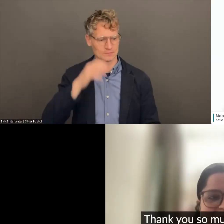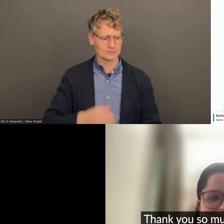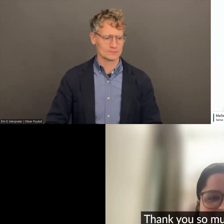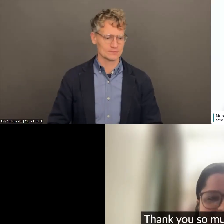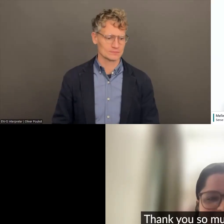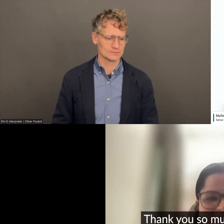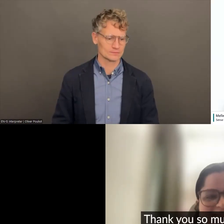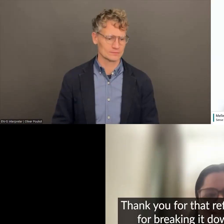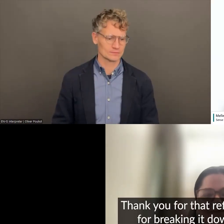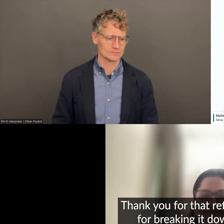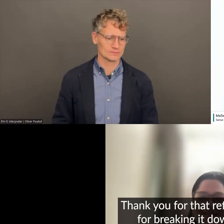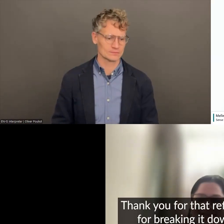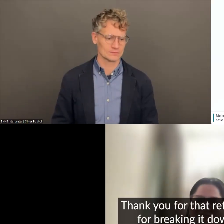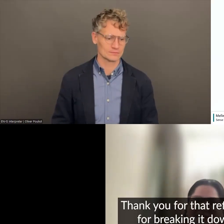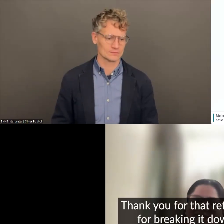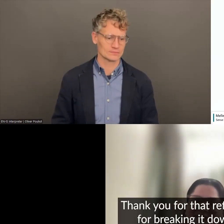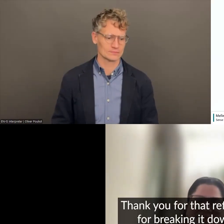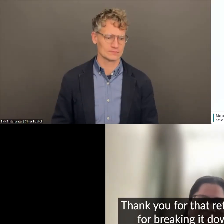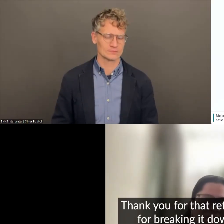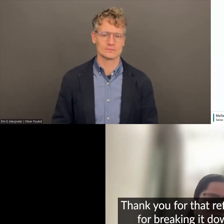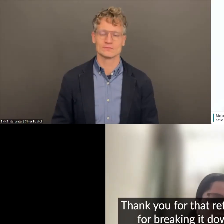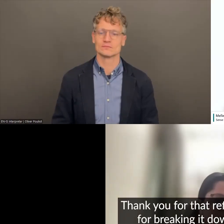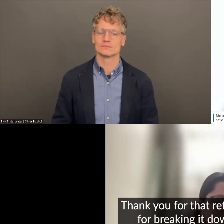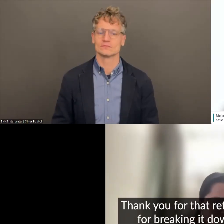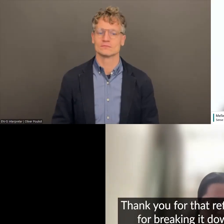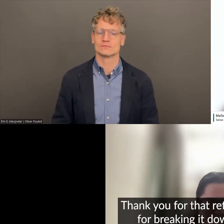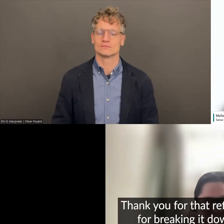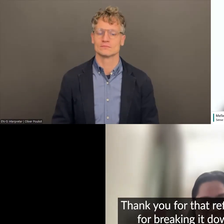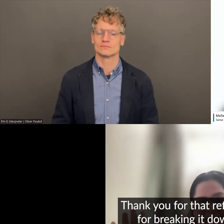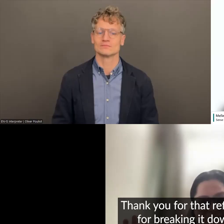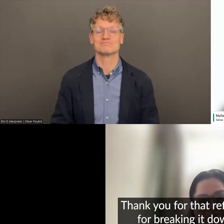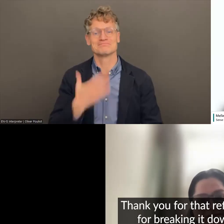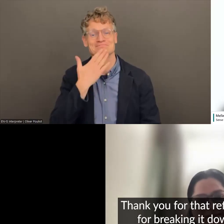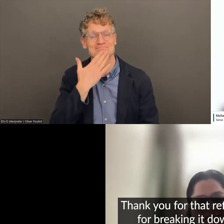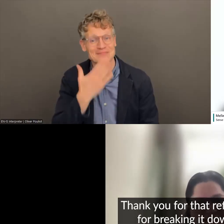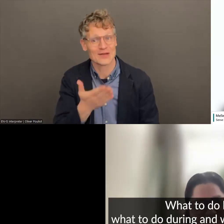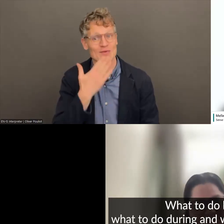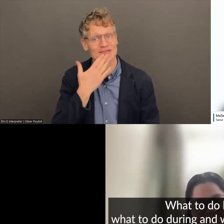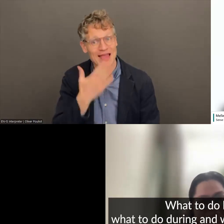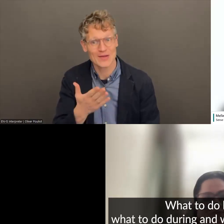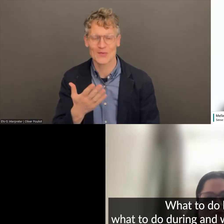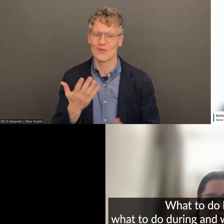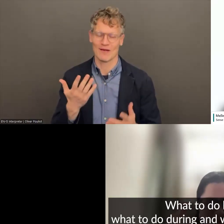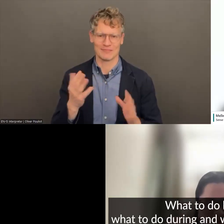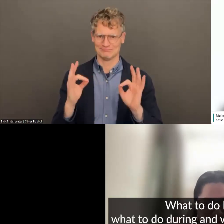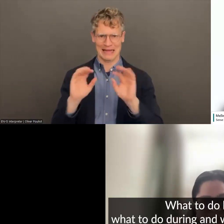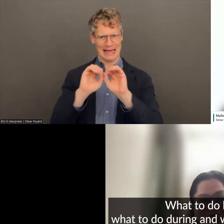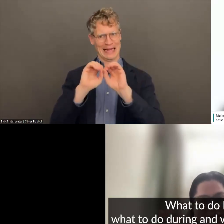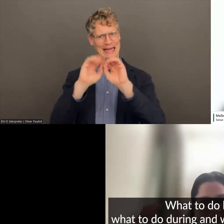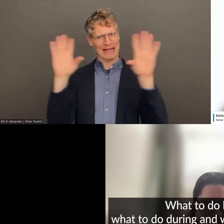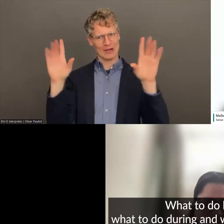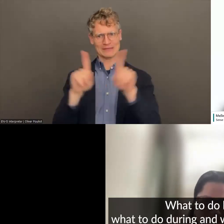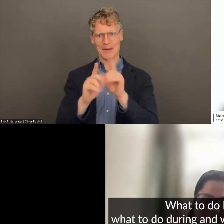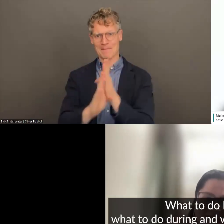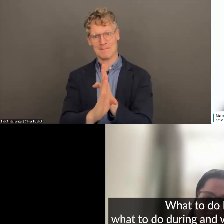Thank you so much, Mellen. Thank you for that reflection and also for breaking it down so clearly, what to do before, what to do